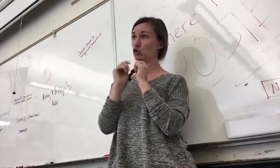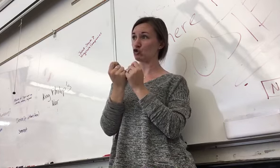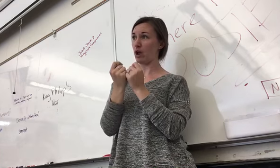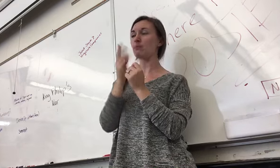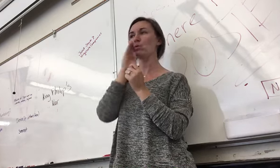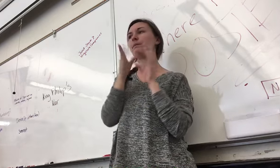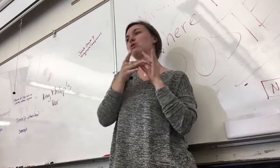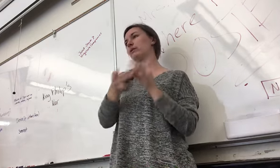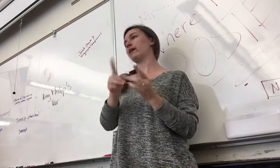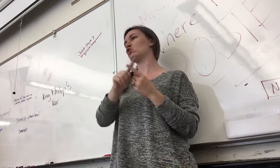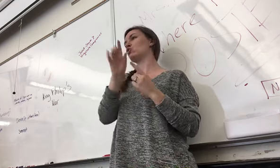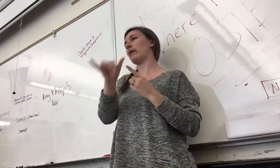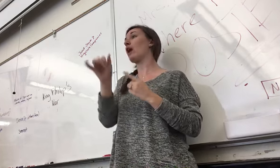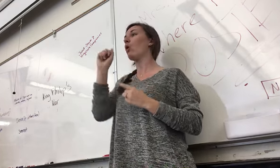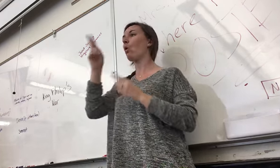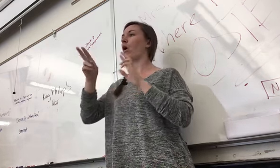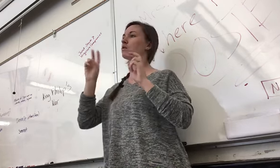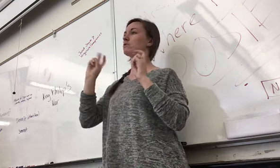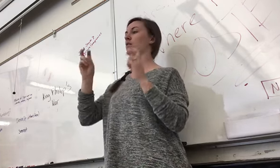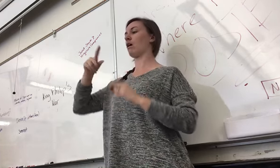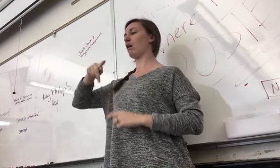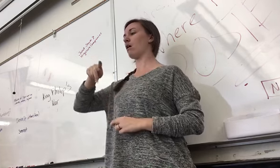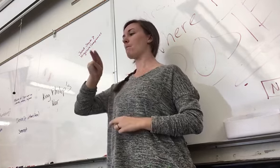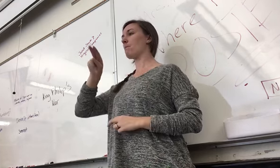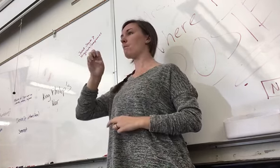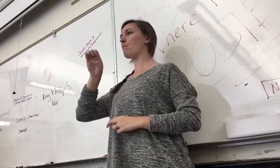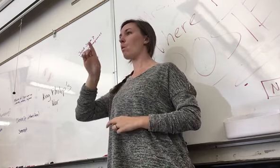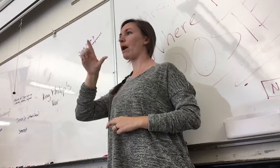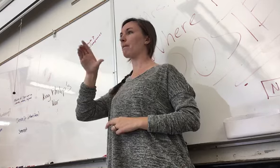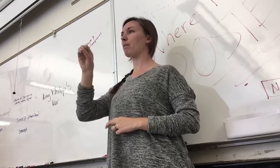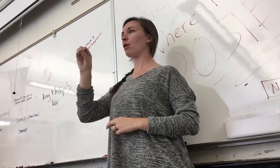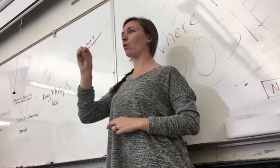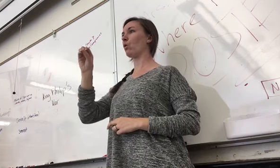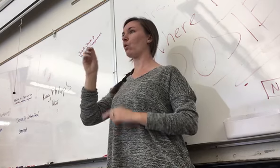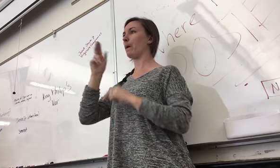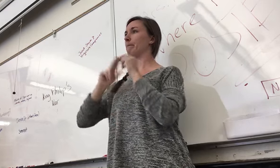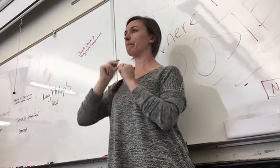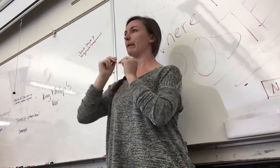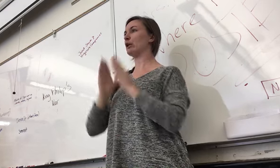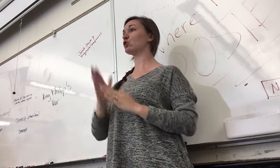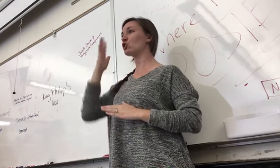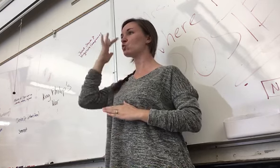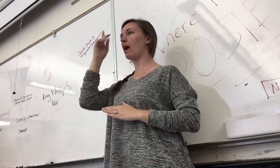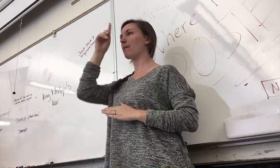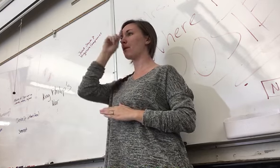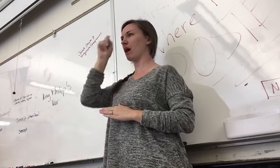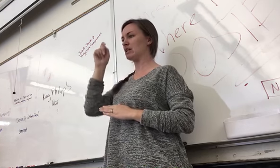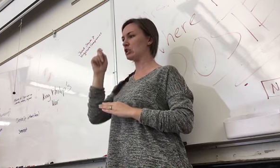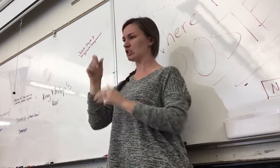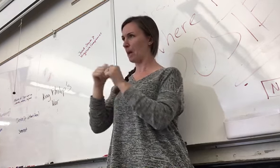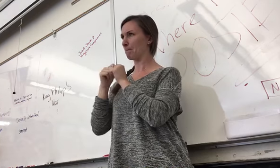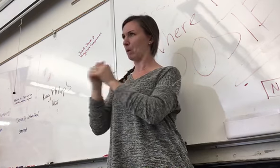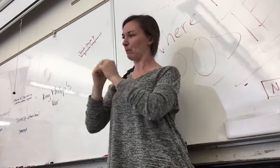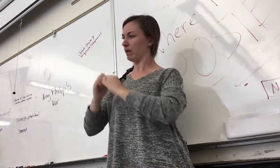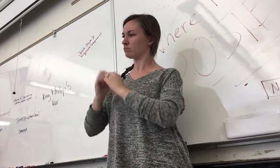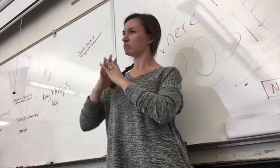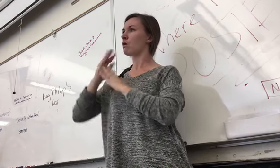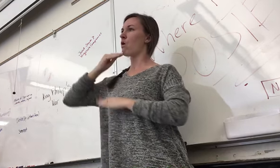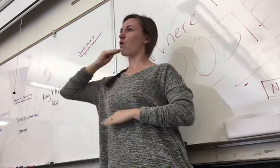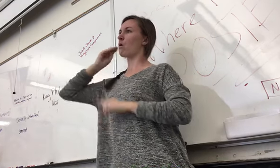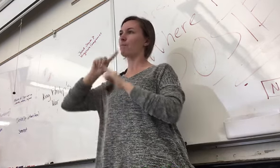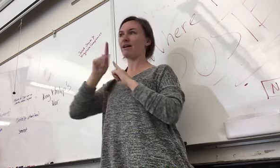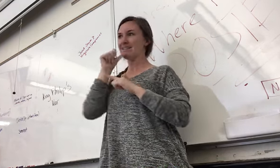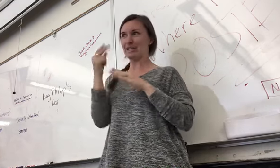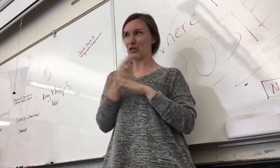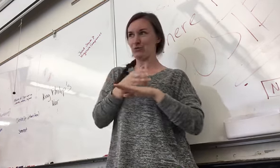the Pueblo builders, because they're able to adapt and create permanent settlement without wood. Okay? The other 2 that you may